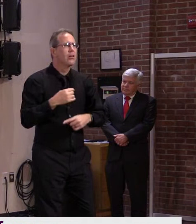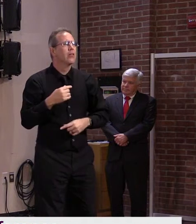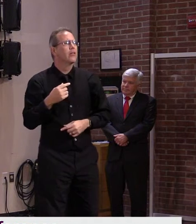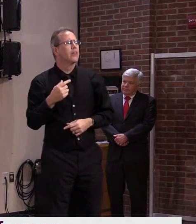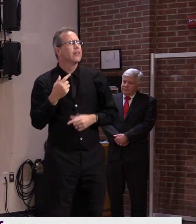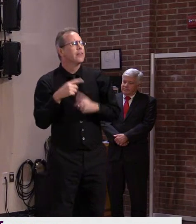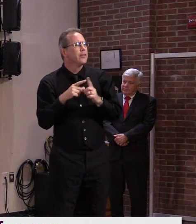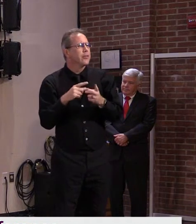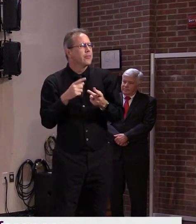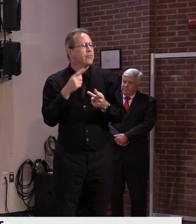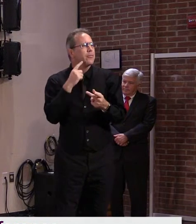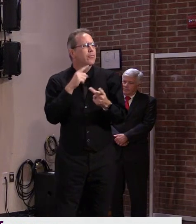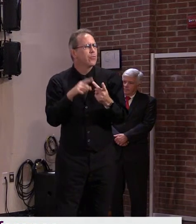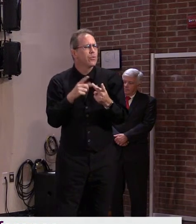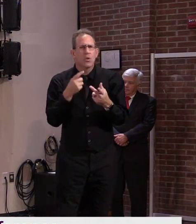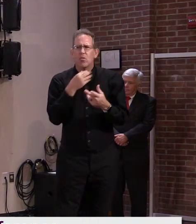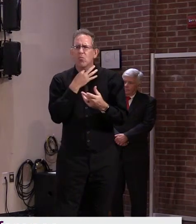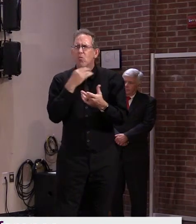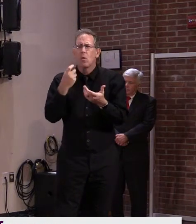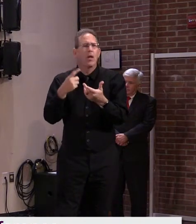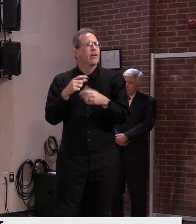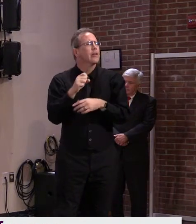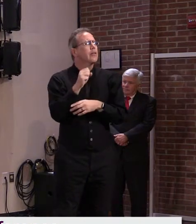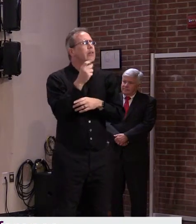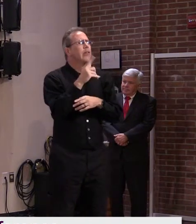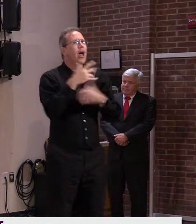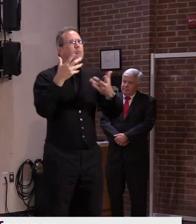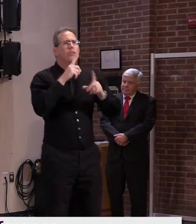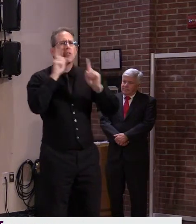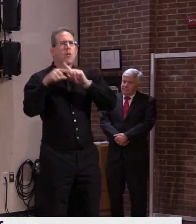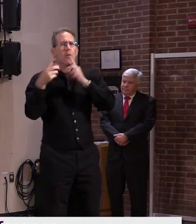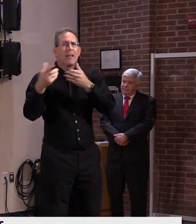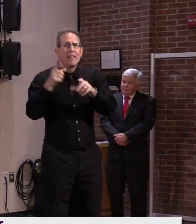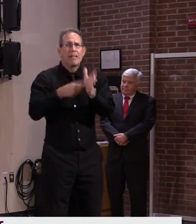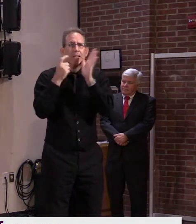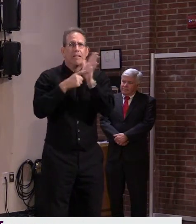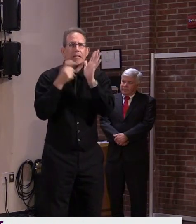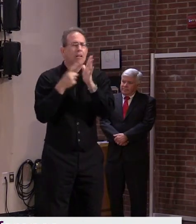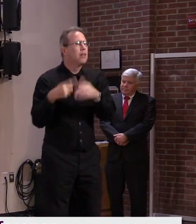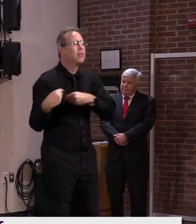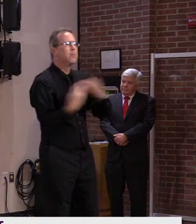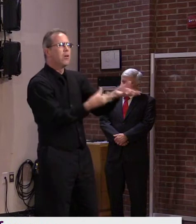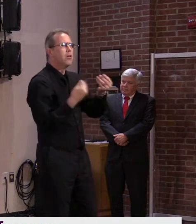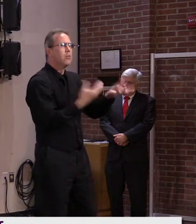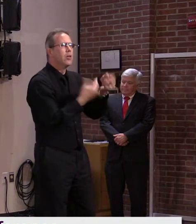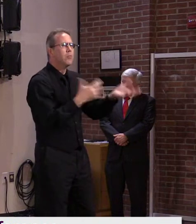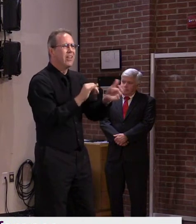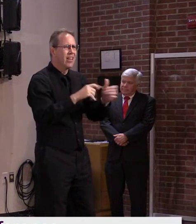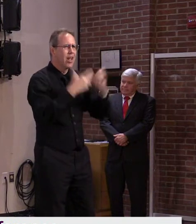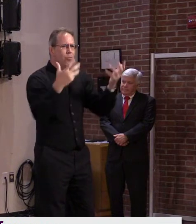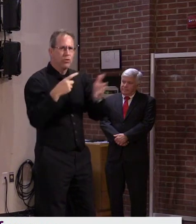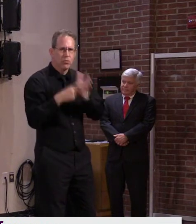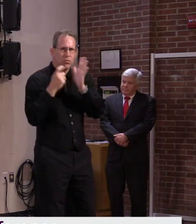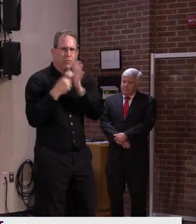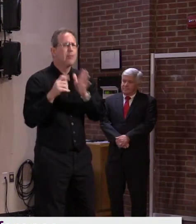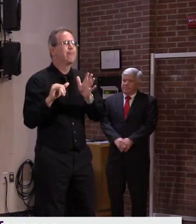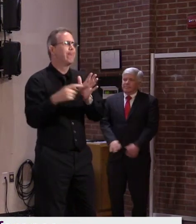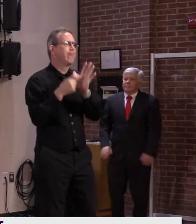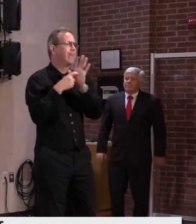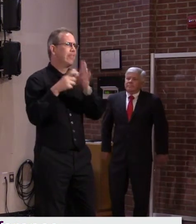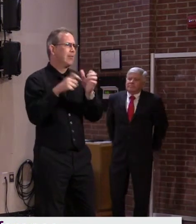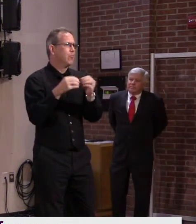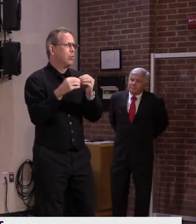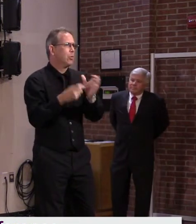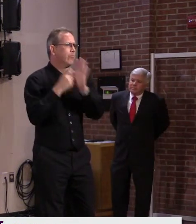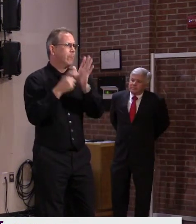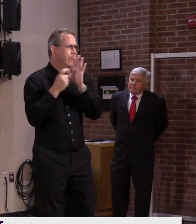government. We have issues of sort of streamlining the parent consent form. We have several different